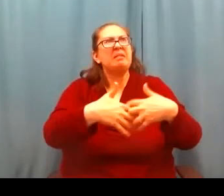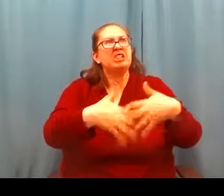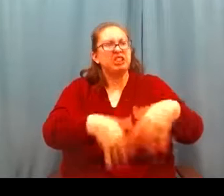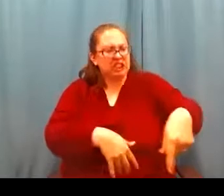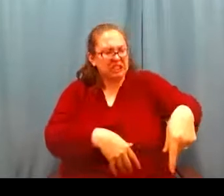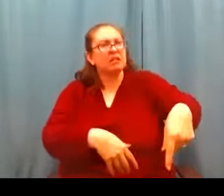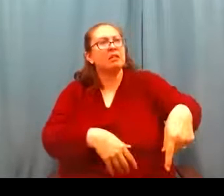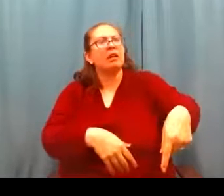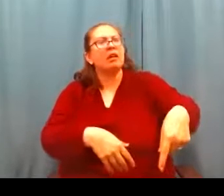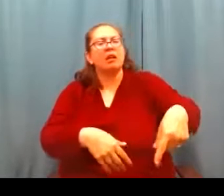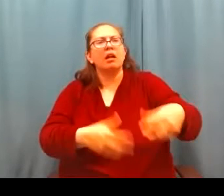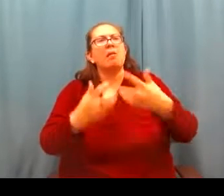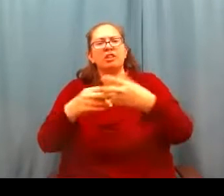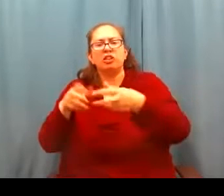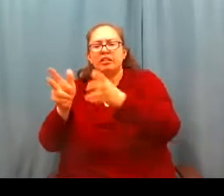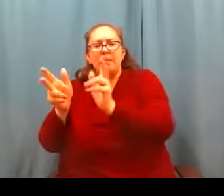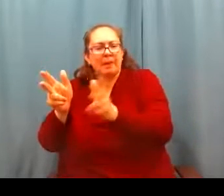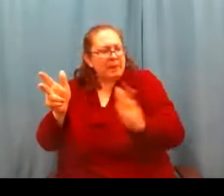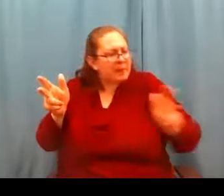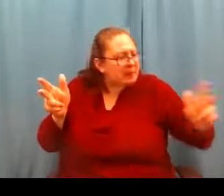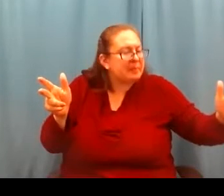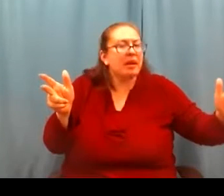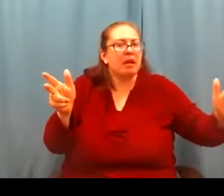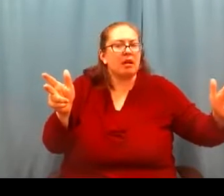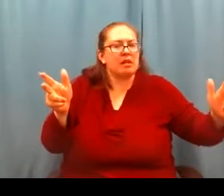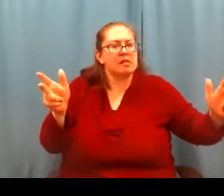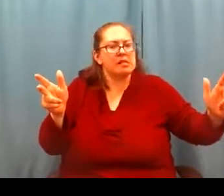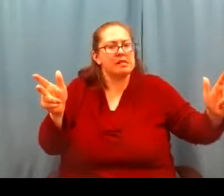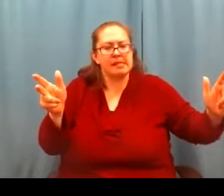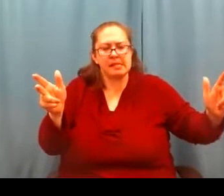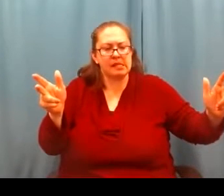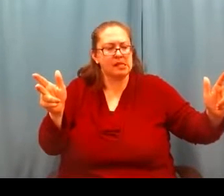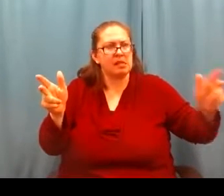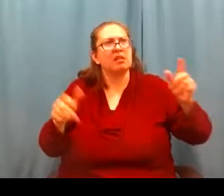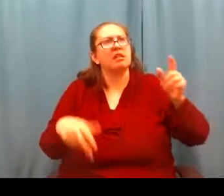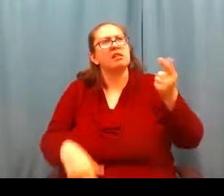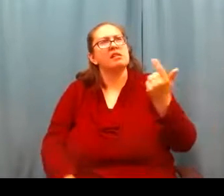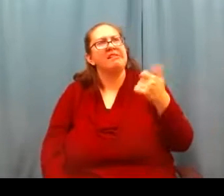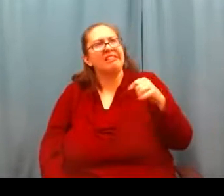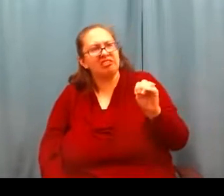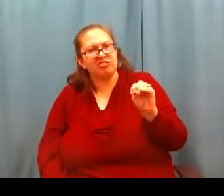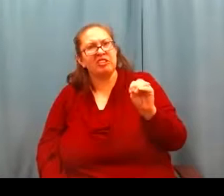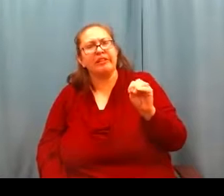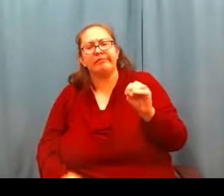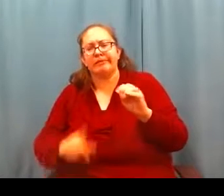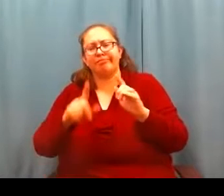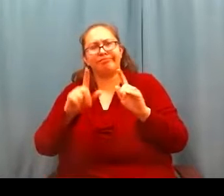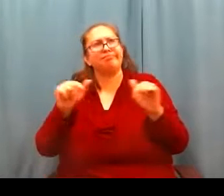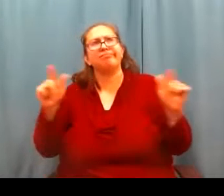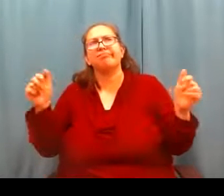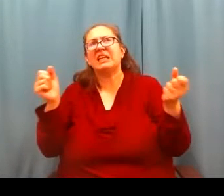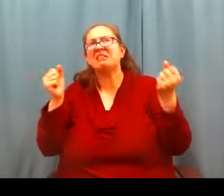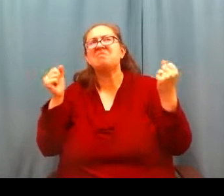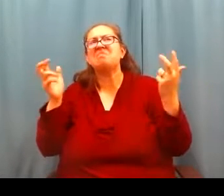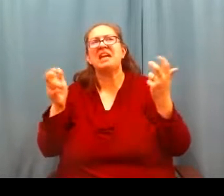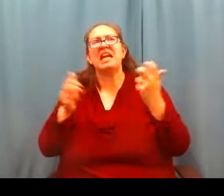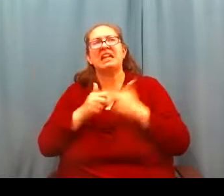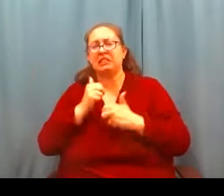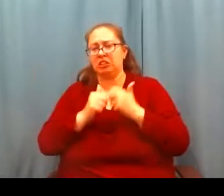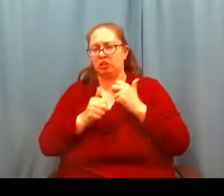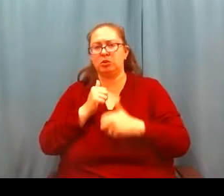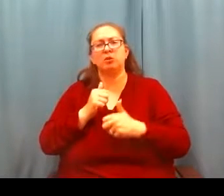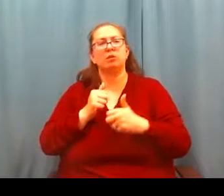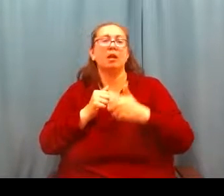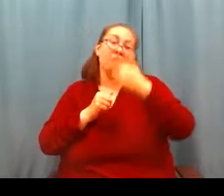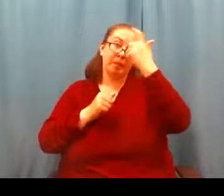together. So there's all kinds of issues with gyms and this communicable disease